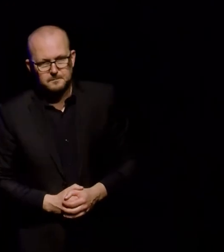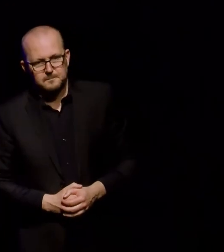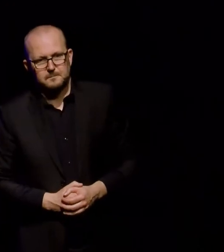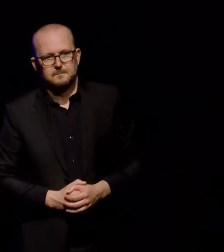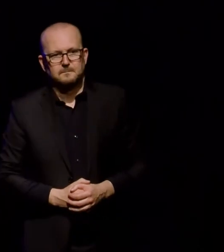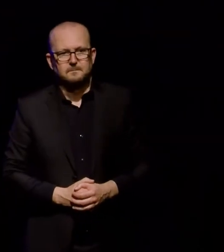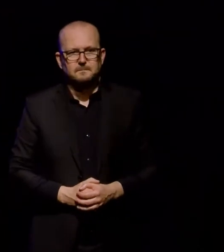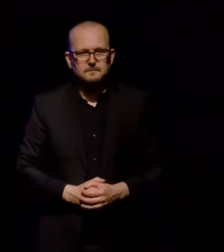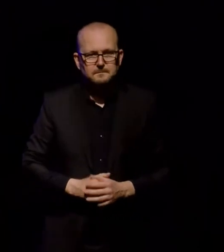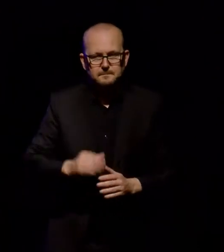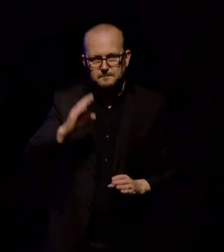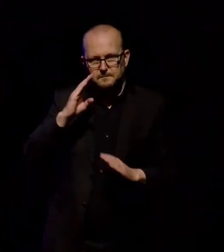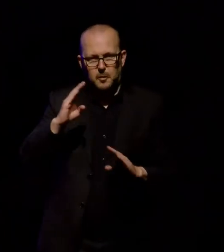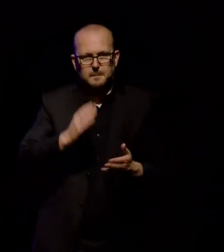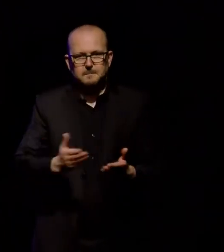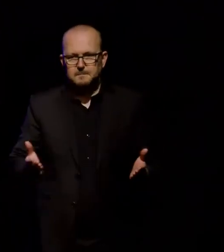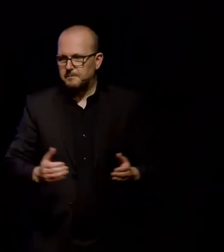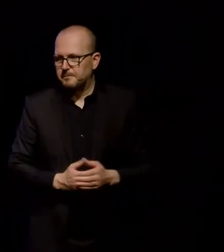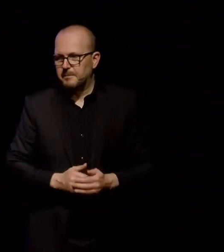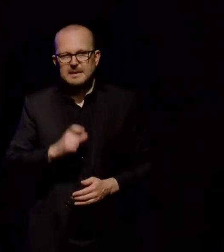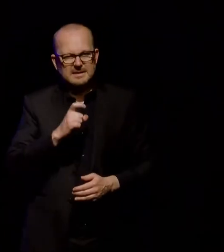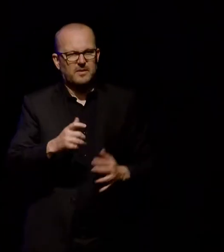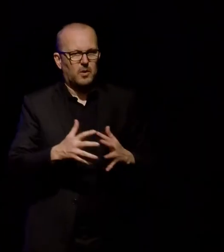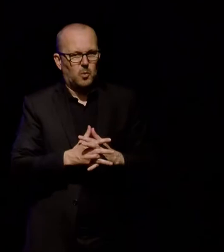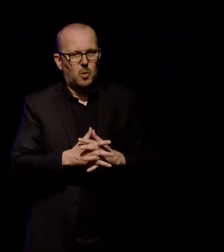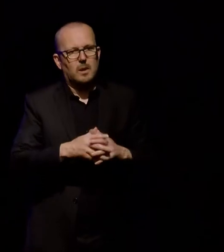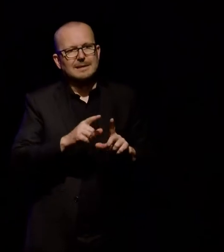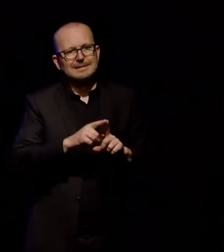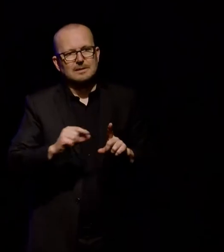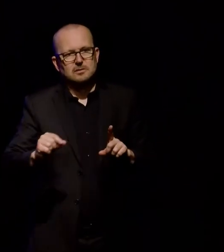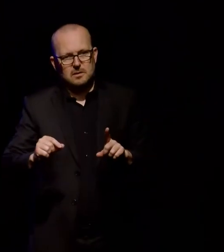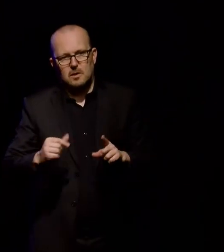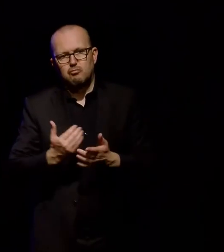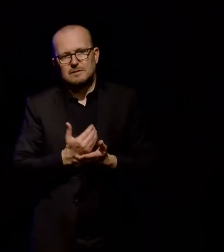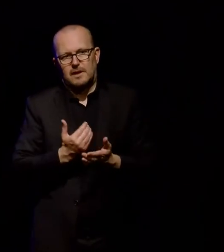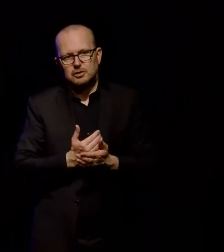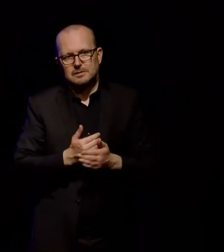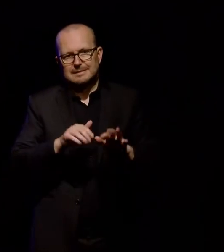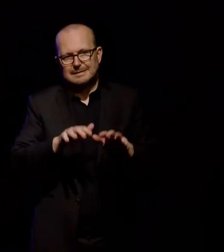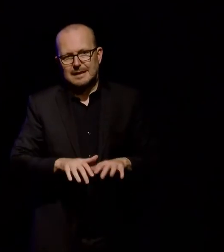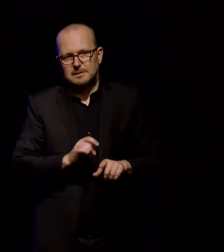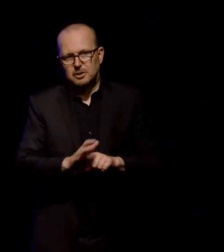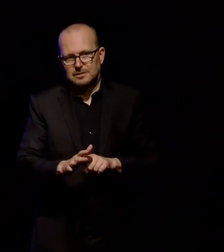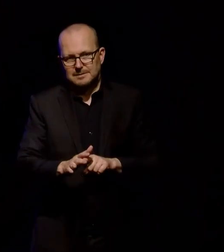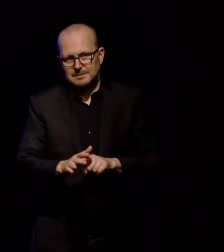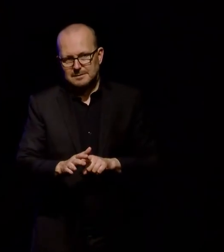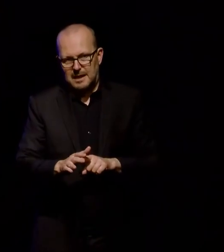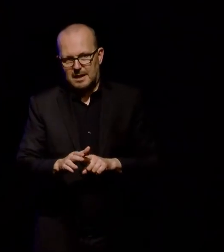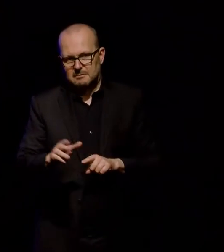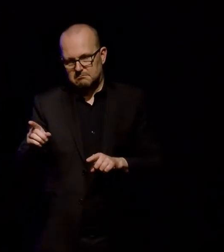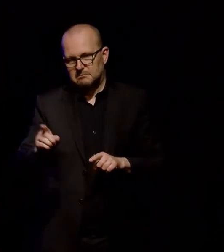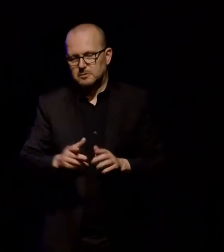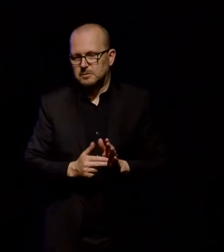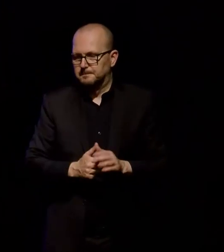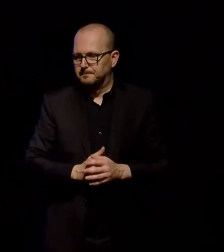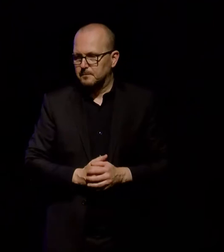Kia ora tato. My name is Cynthia Wu. I'm a digital preservation tech specialist at the National Library of New Zealand. And I'm very glad to be here today to